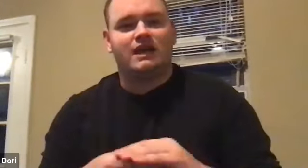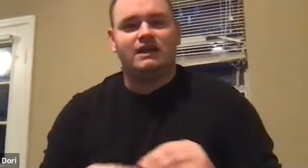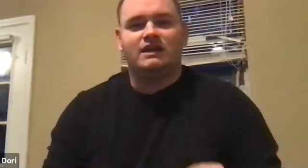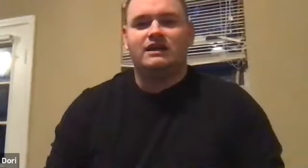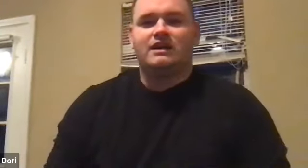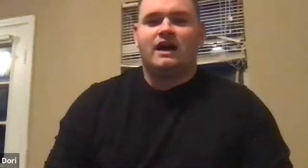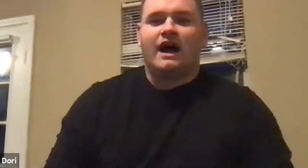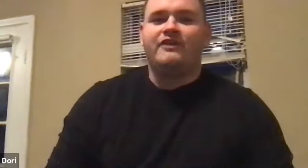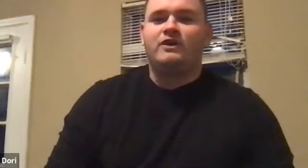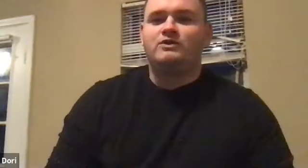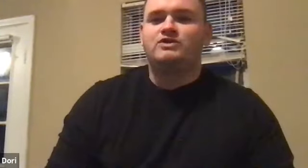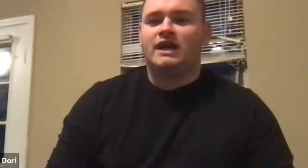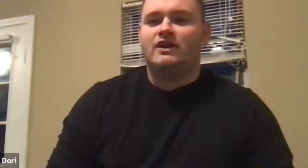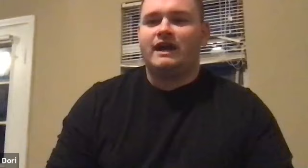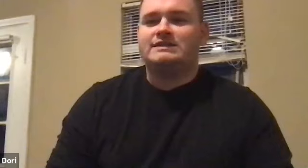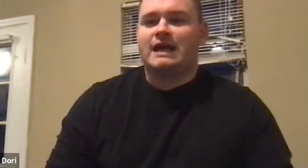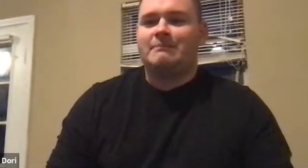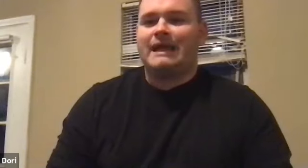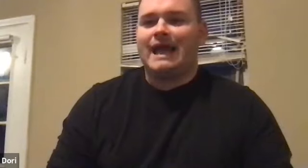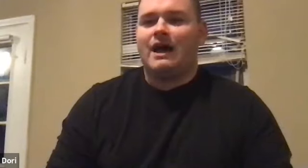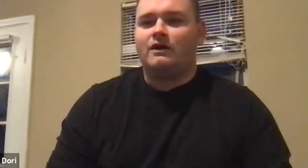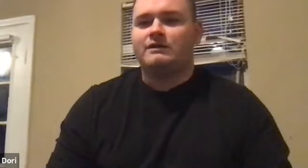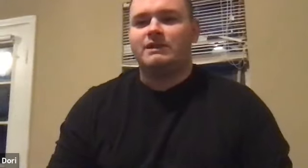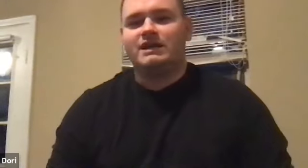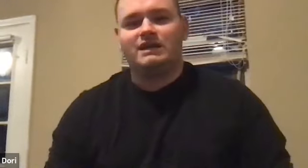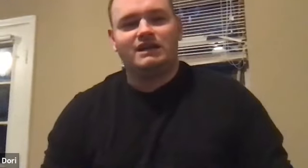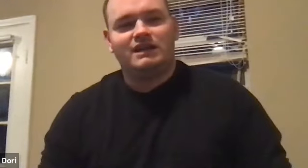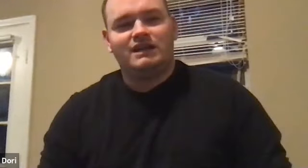like, "I thought you were trying to learn how to sign make out." I'm like,